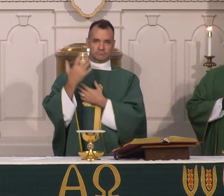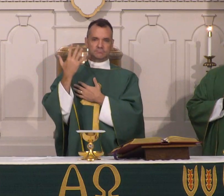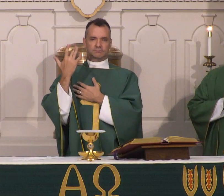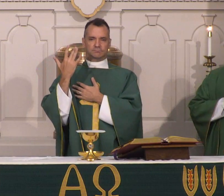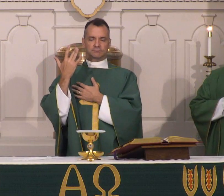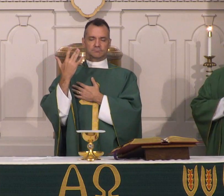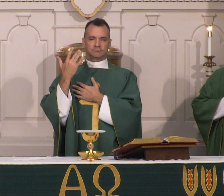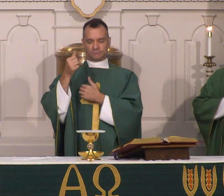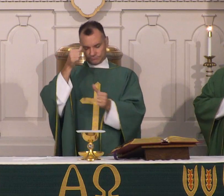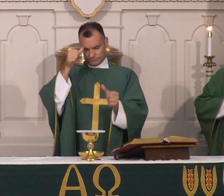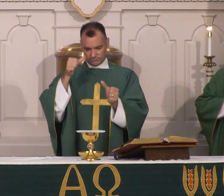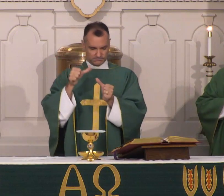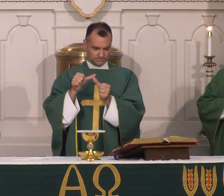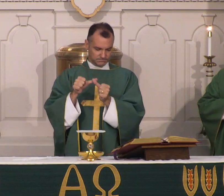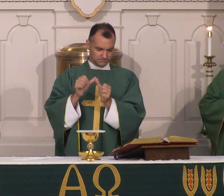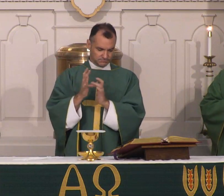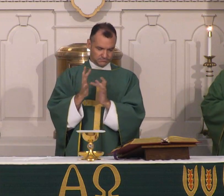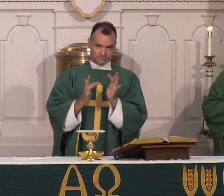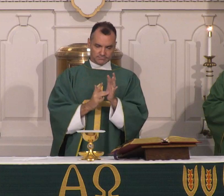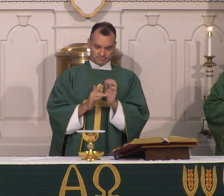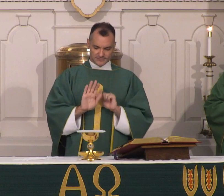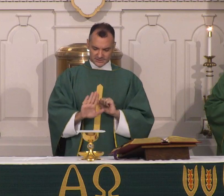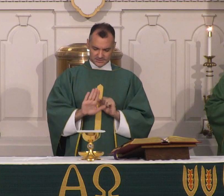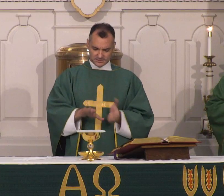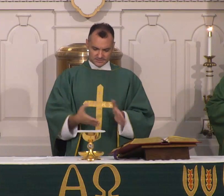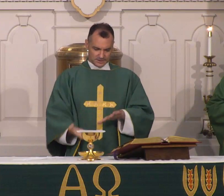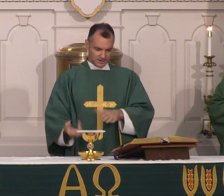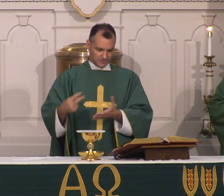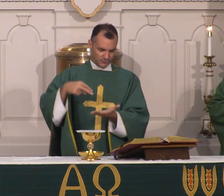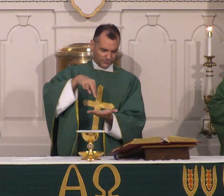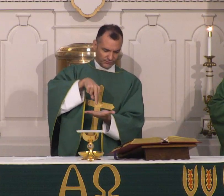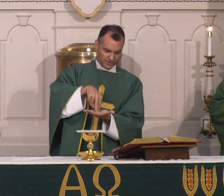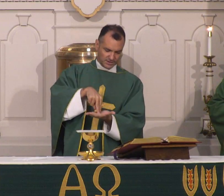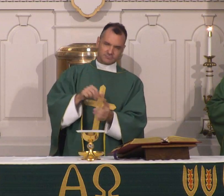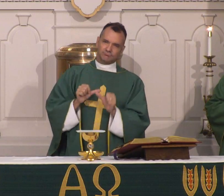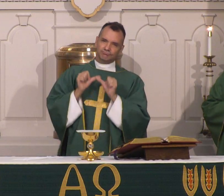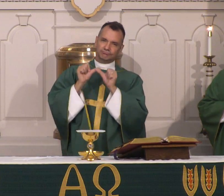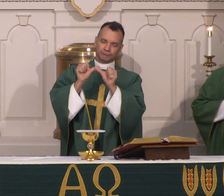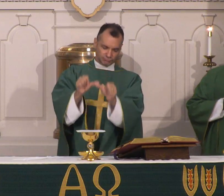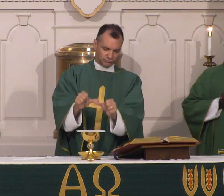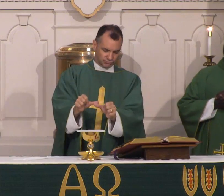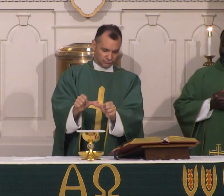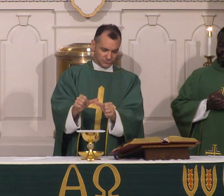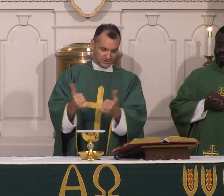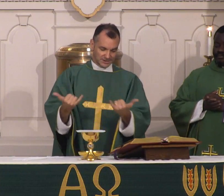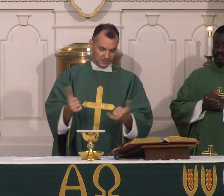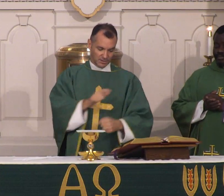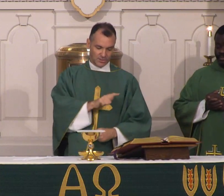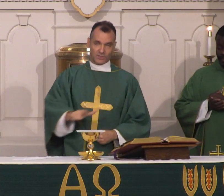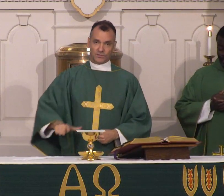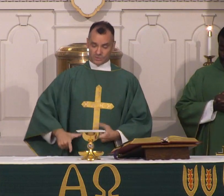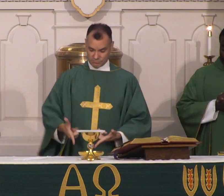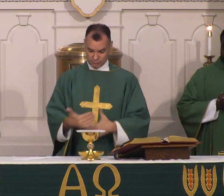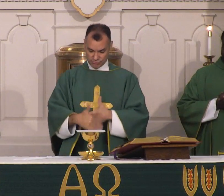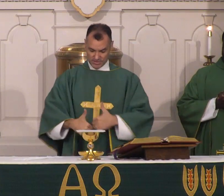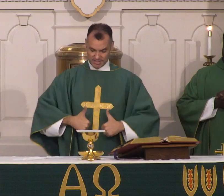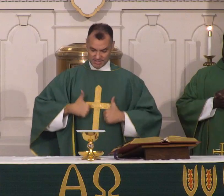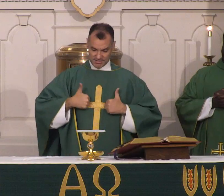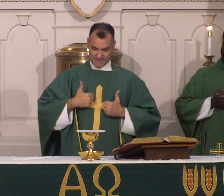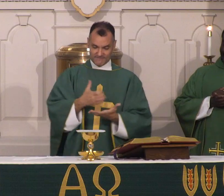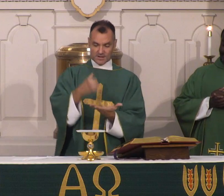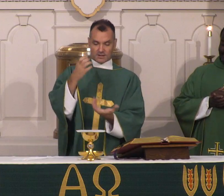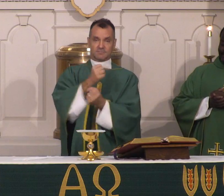Therefore, as we celebrate the memorial of his death and resurrection, we offer you, Lord, the bread of life in the chalice of